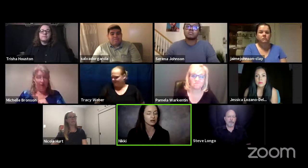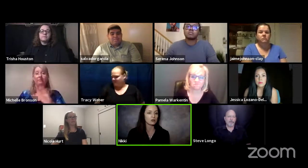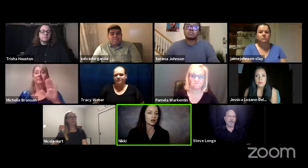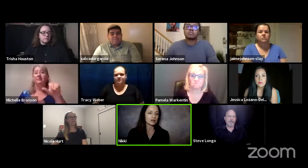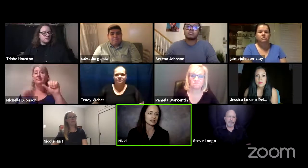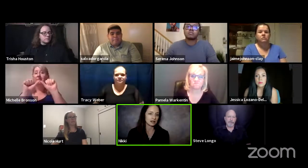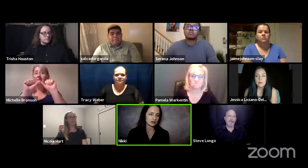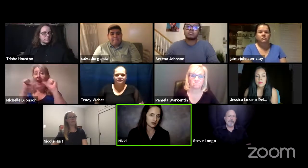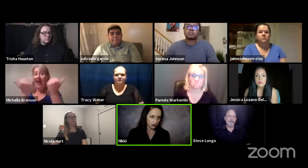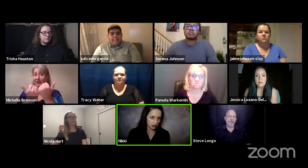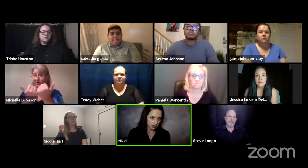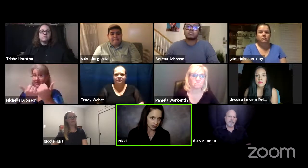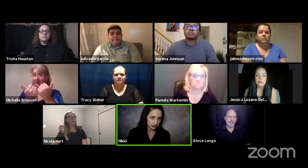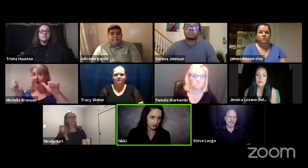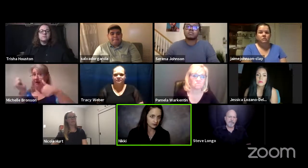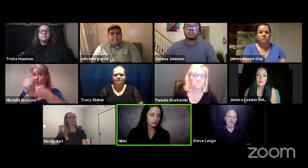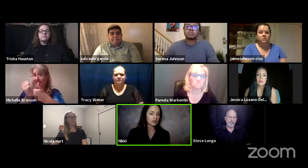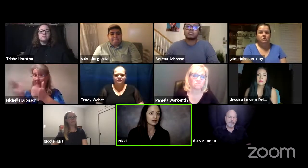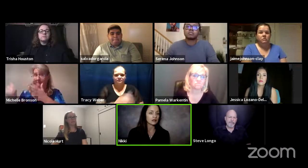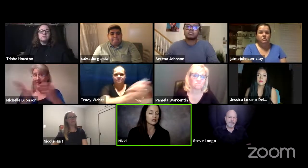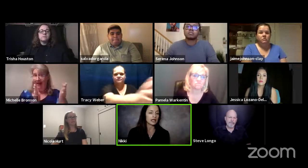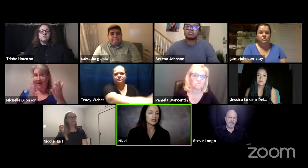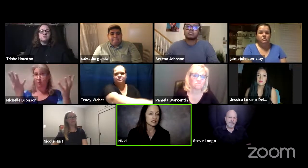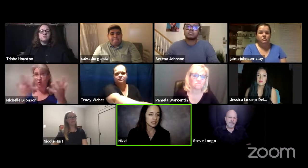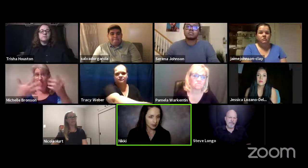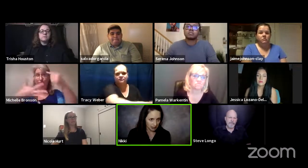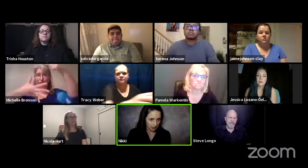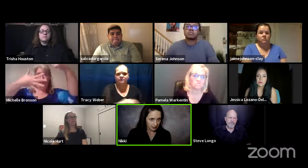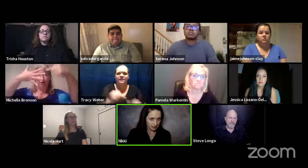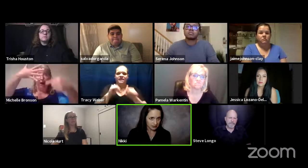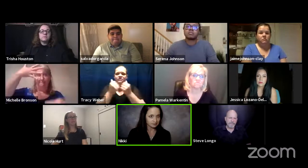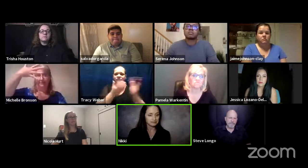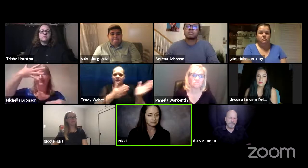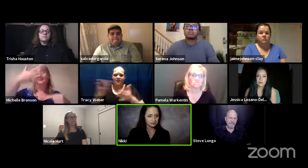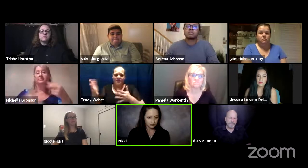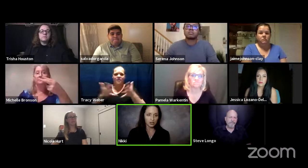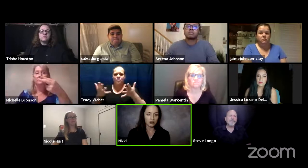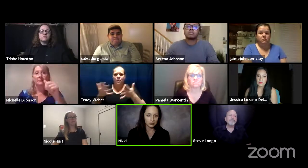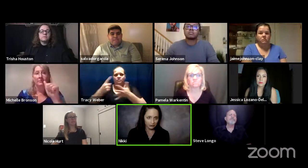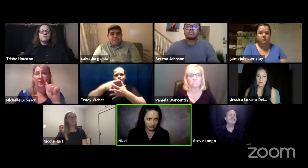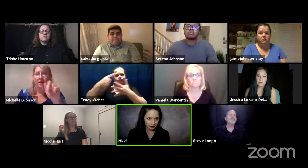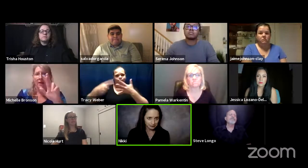where we stand on that grant. Agency updates. There are a few.